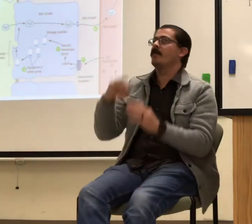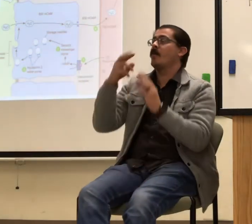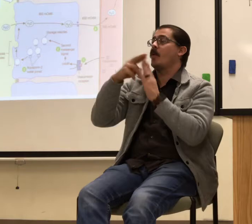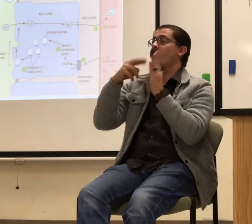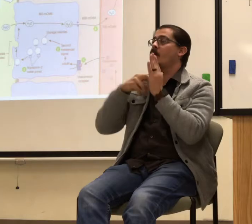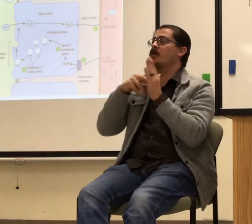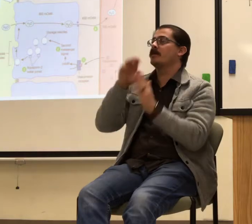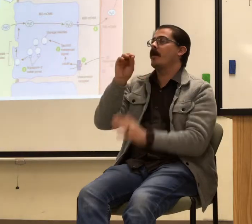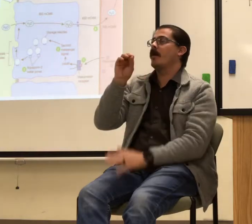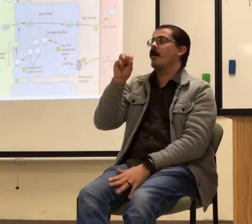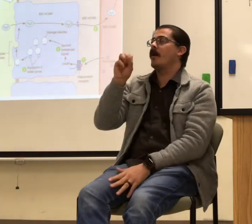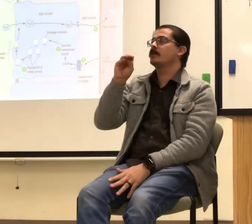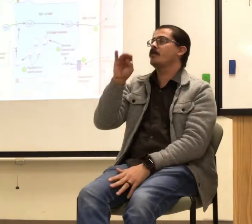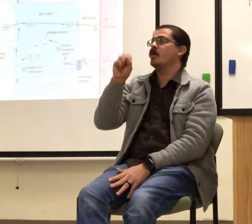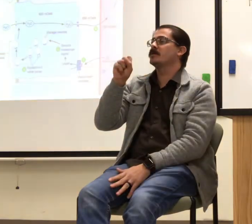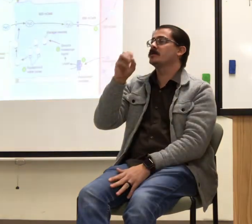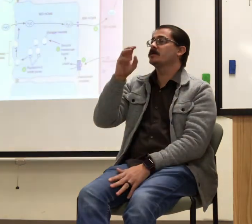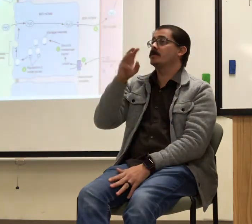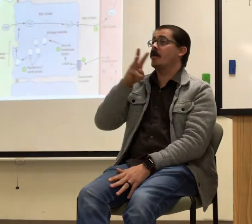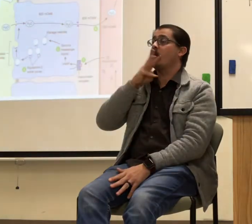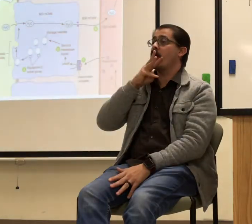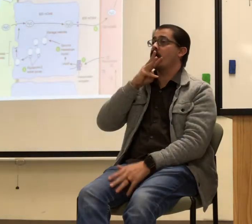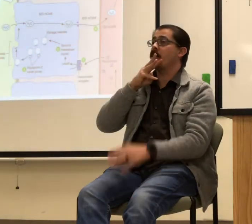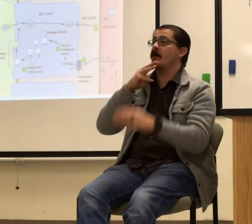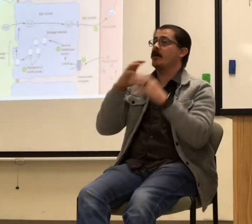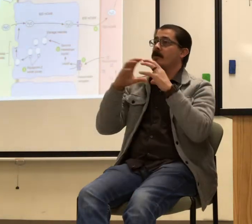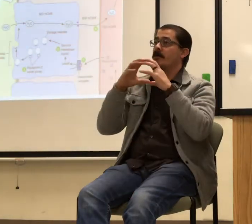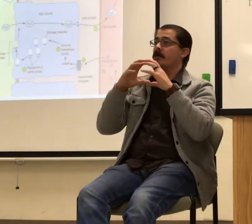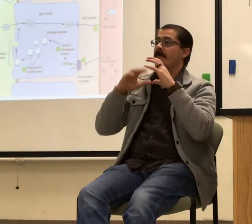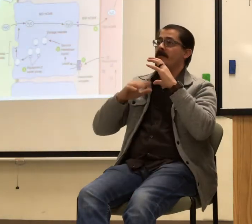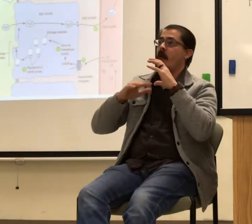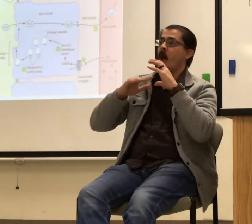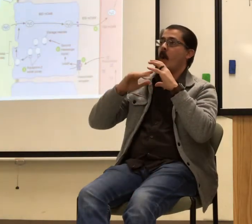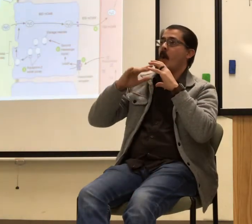will flow, little blue balls,